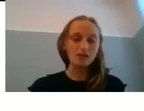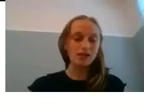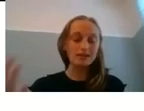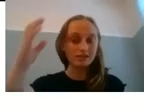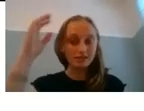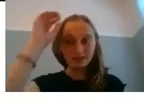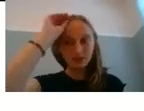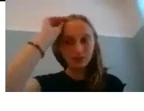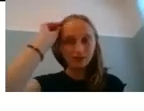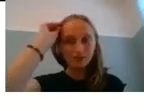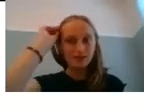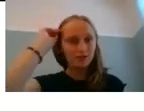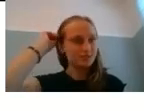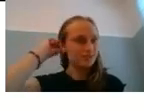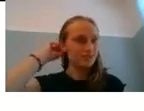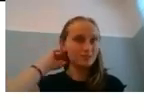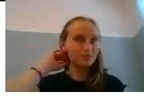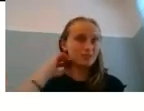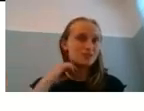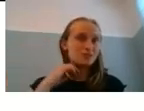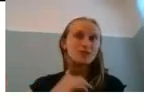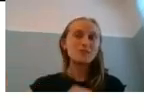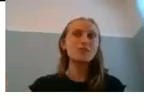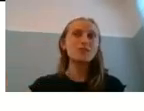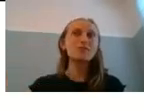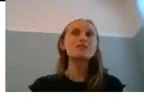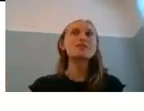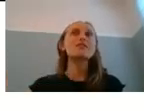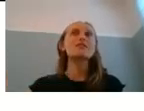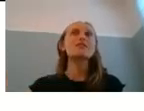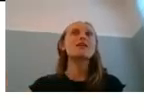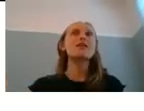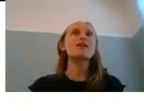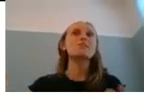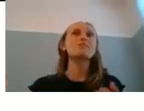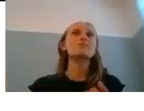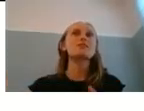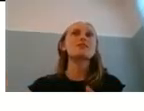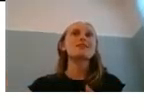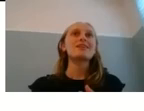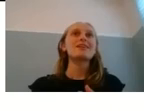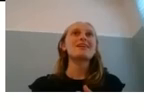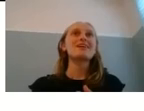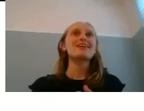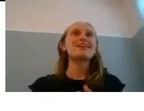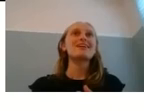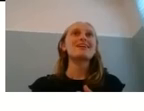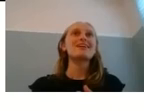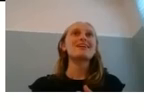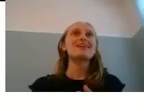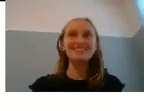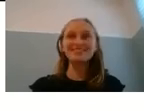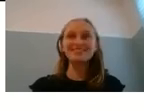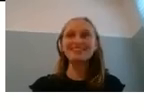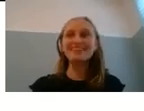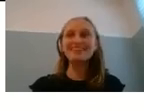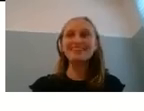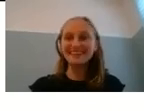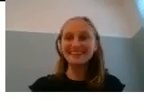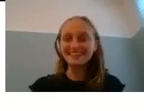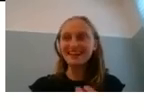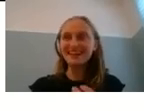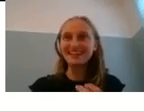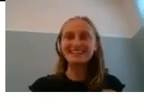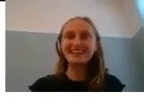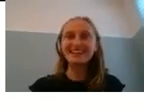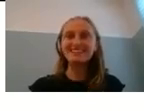looked a lot into like the neural element and you're seeing different parts of your brain being utilized and i think that um there's a lot to it it's definitely